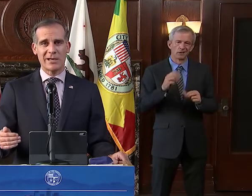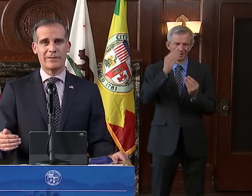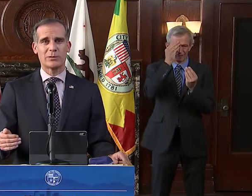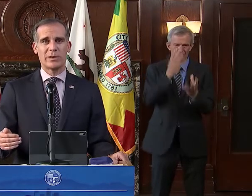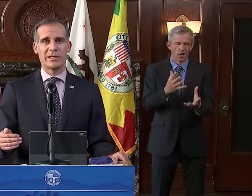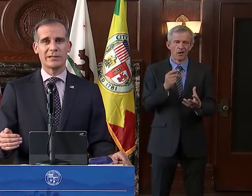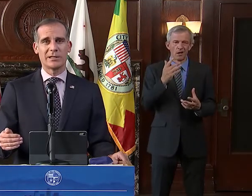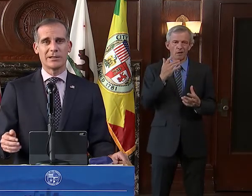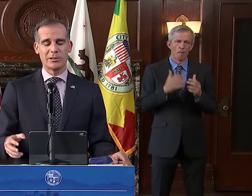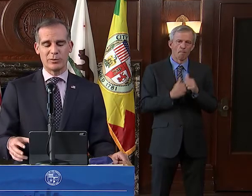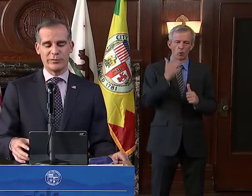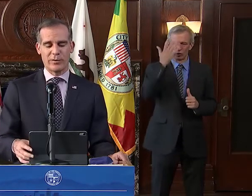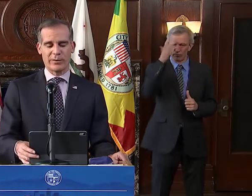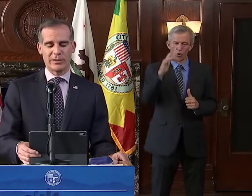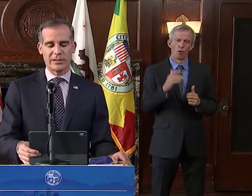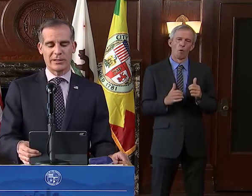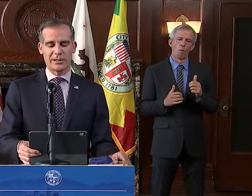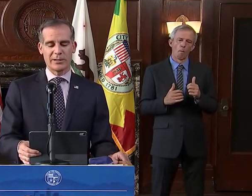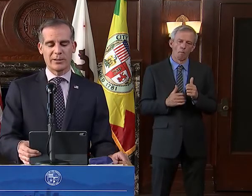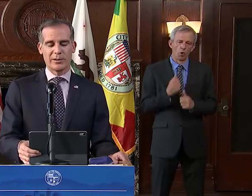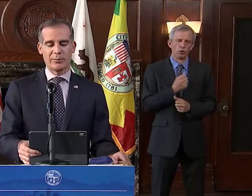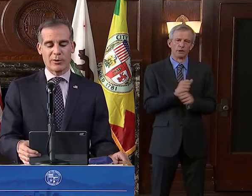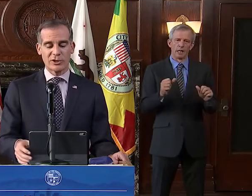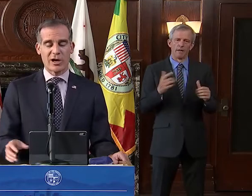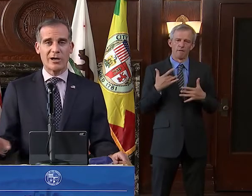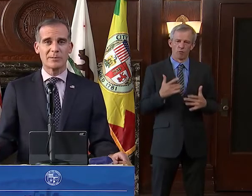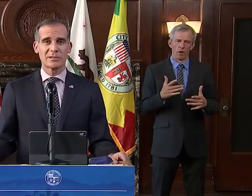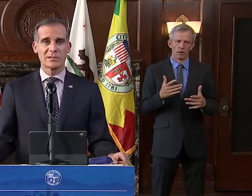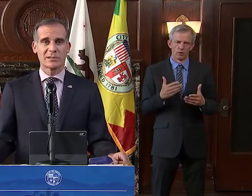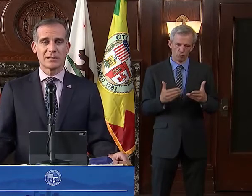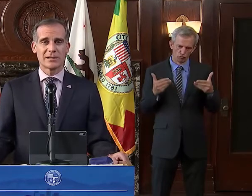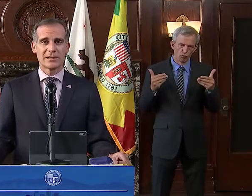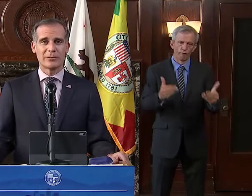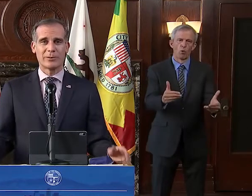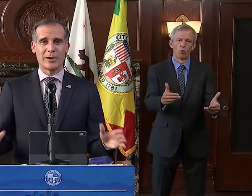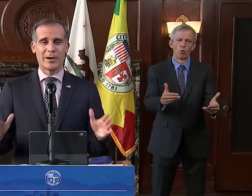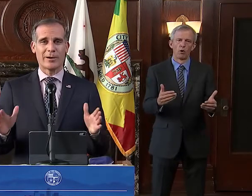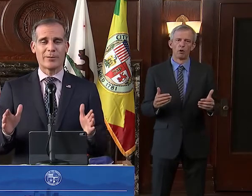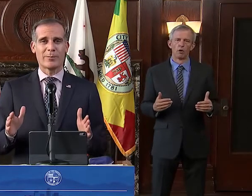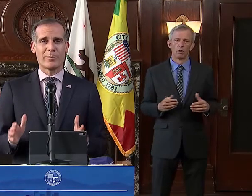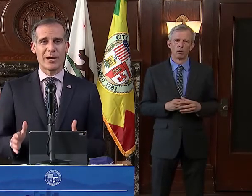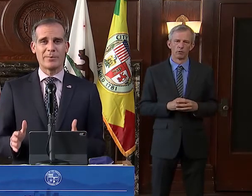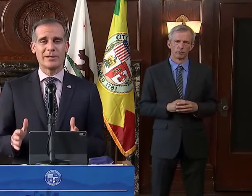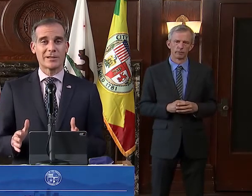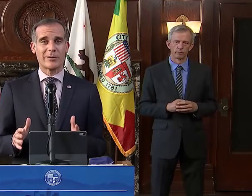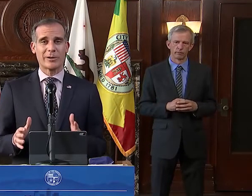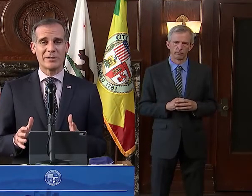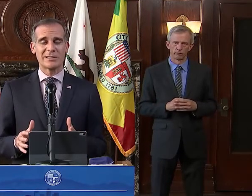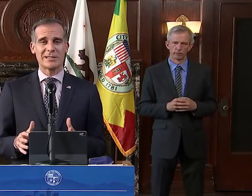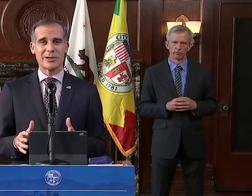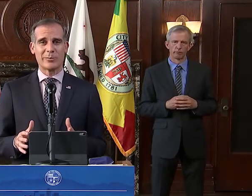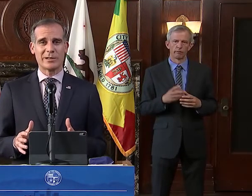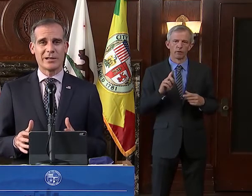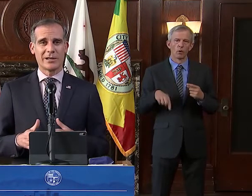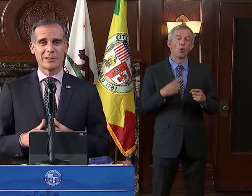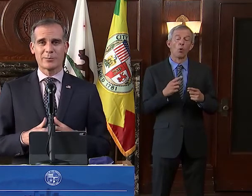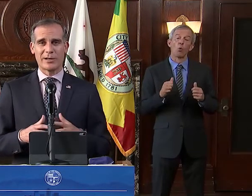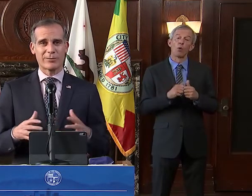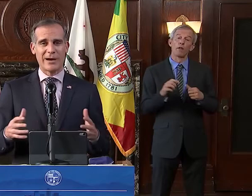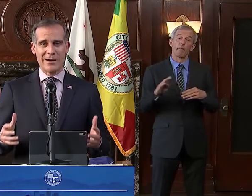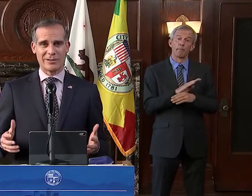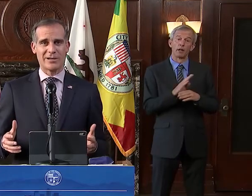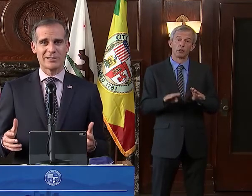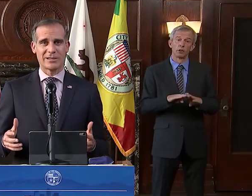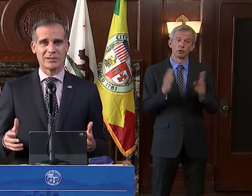smartest, safest ways to move forward. More jobs when a business is open,